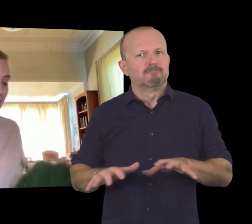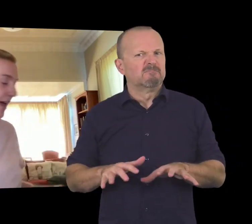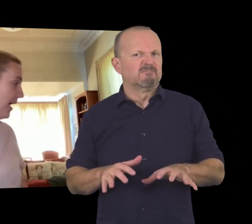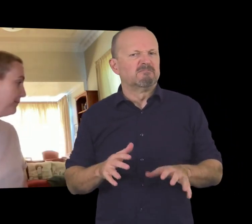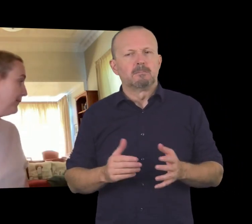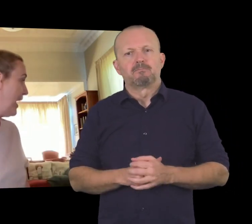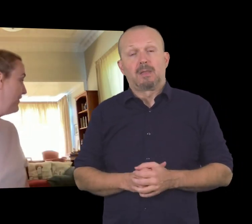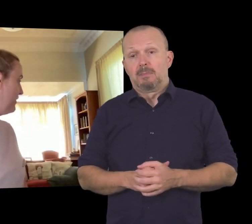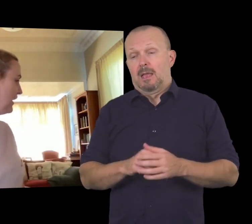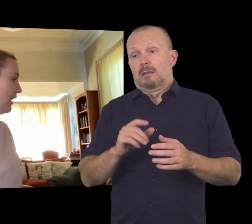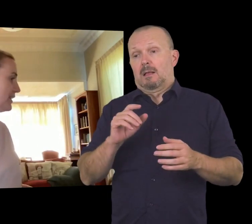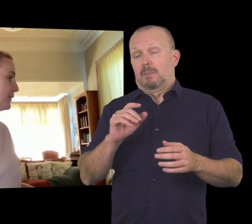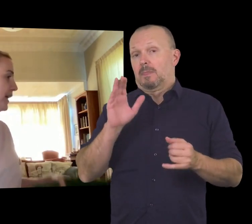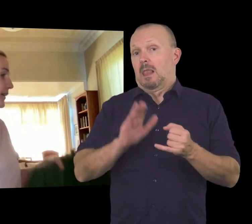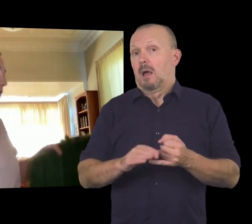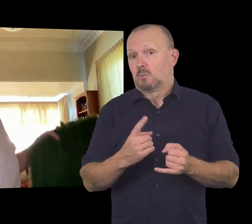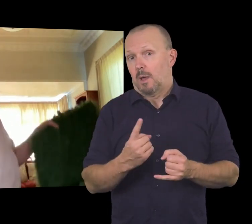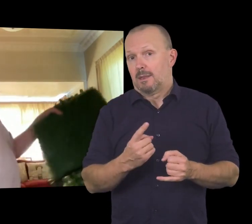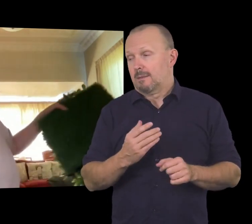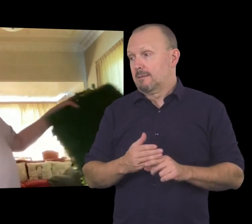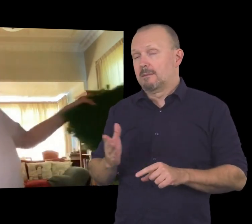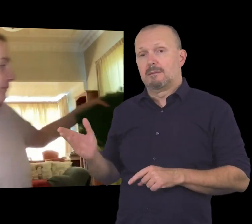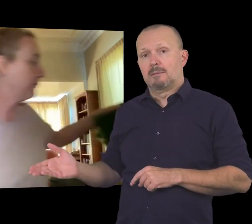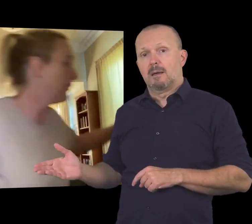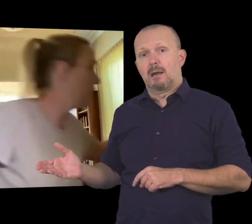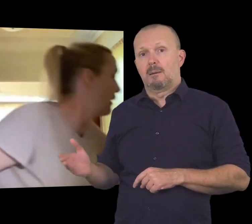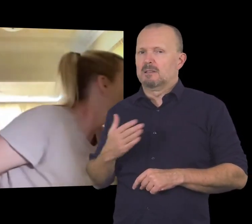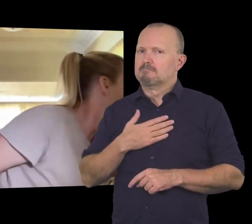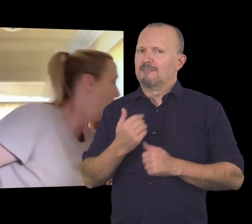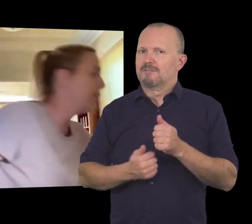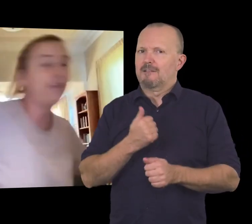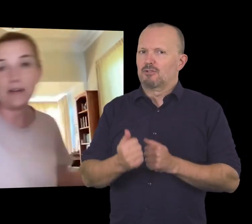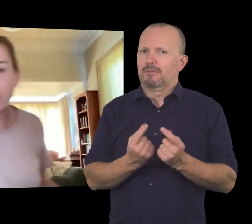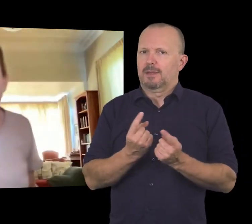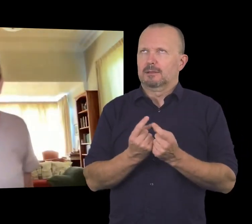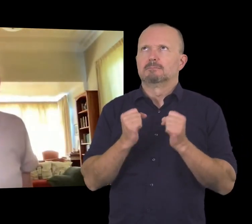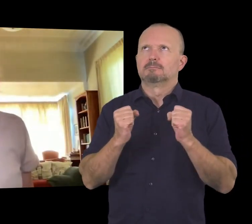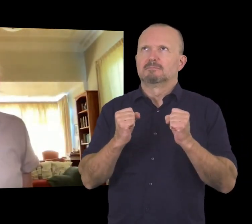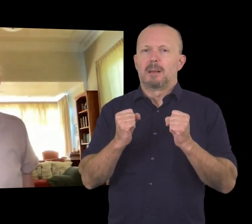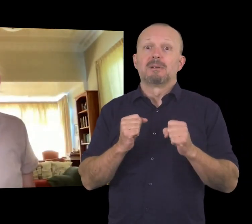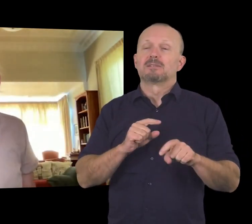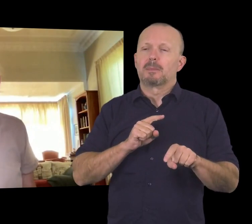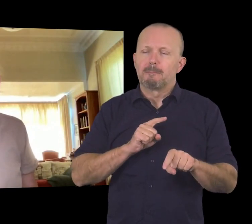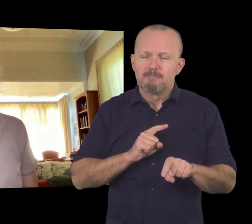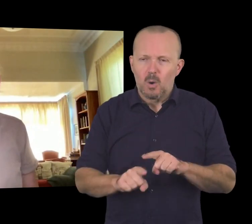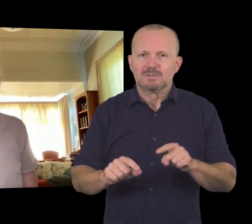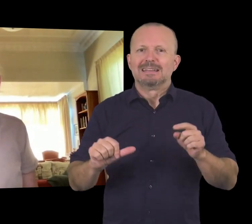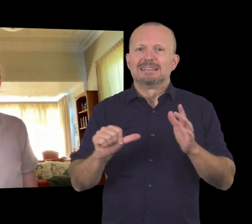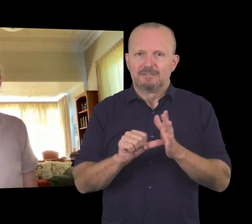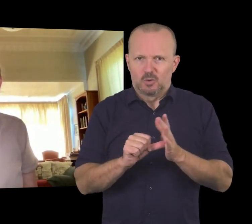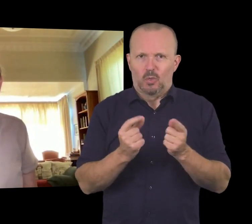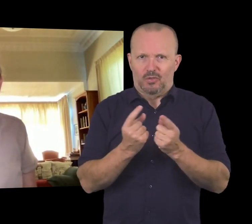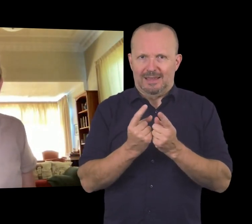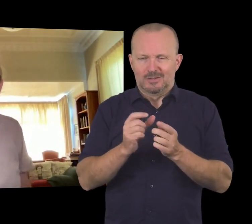well. And then the last one, which is my favorite thing, but it's the most